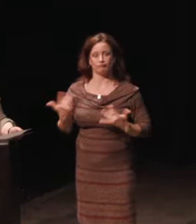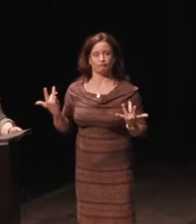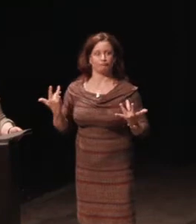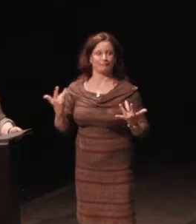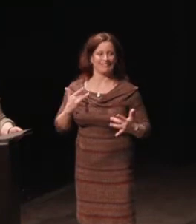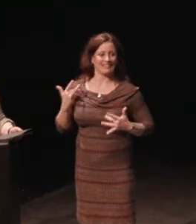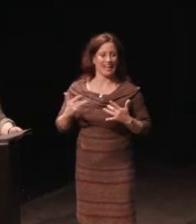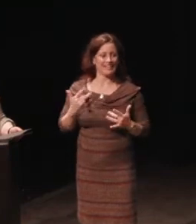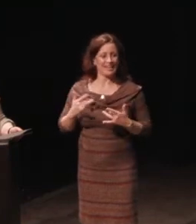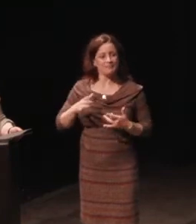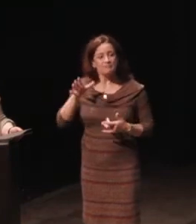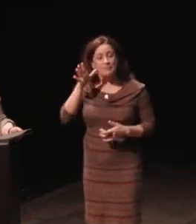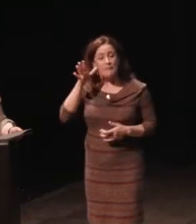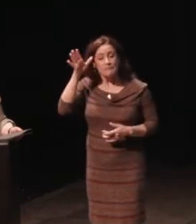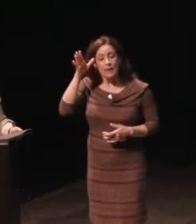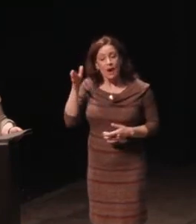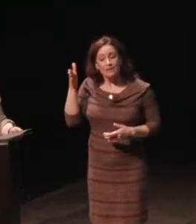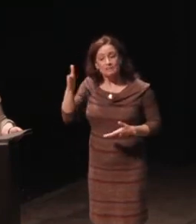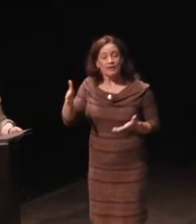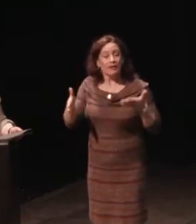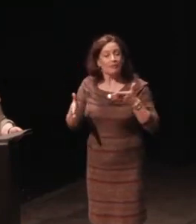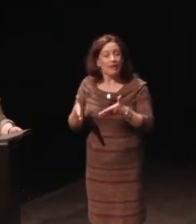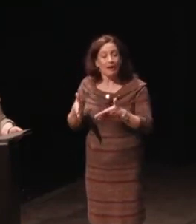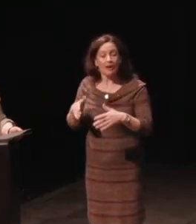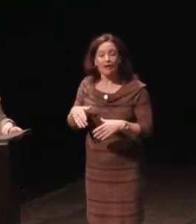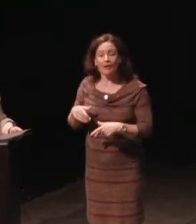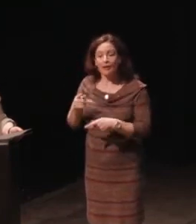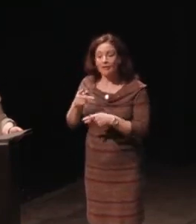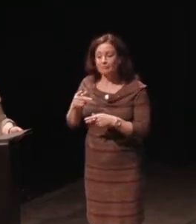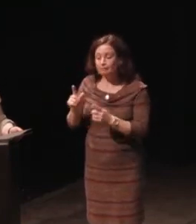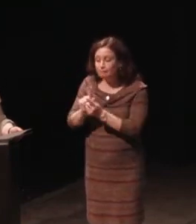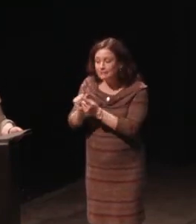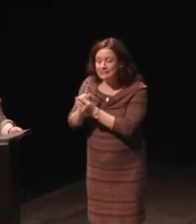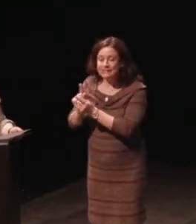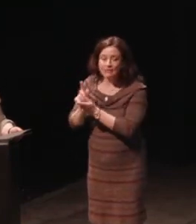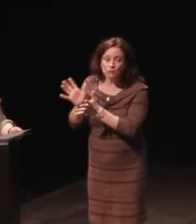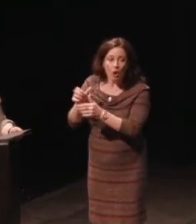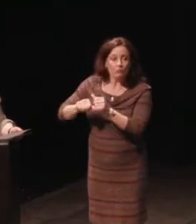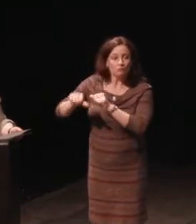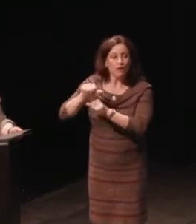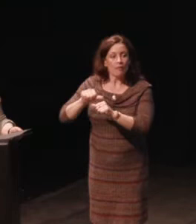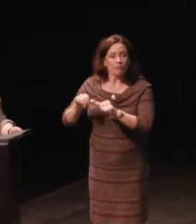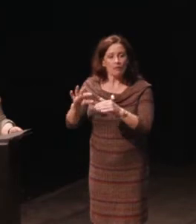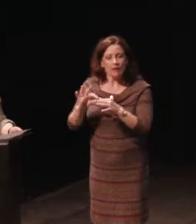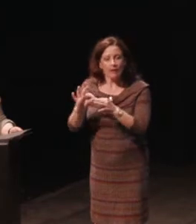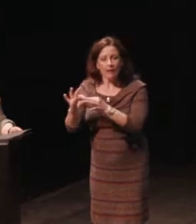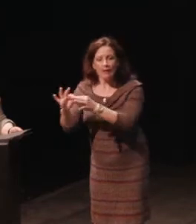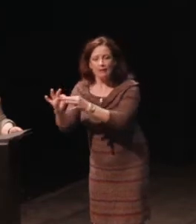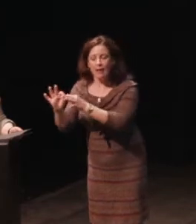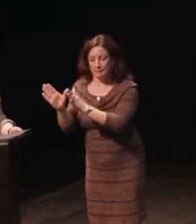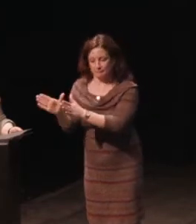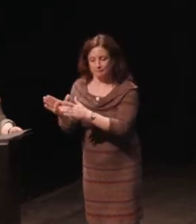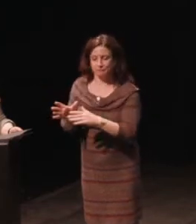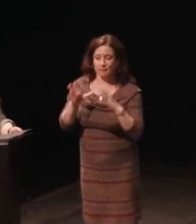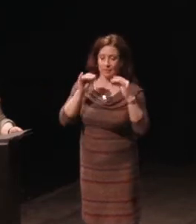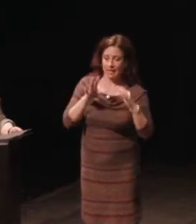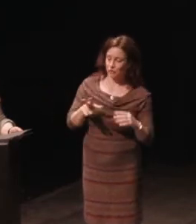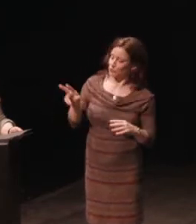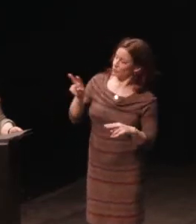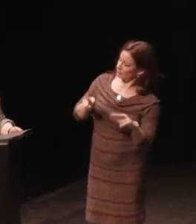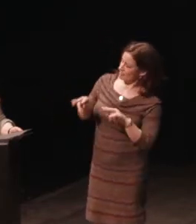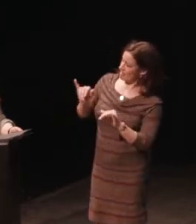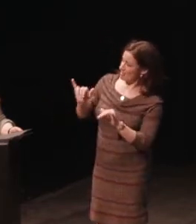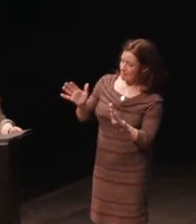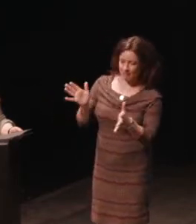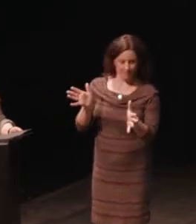becomes a place where parents are able to meet each other and talk to each other, and the teachers are able to get to know